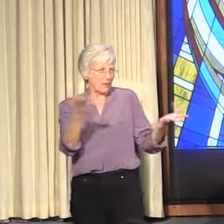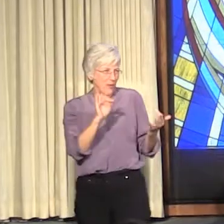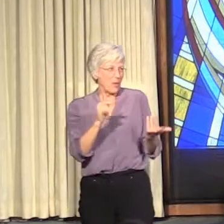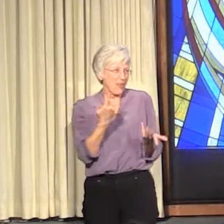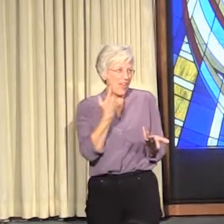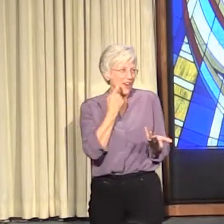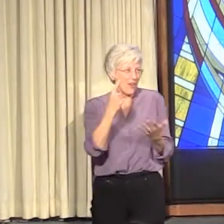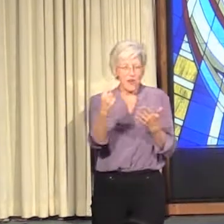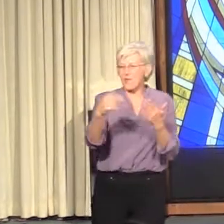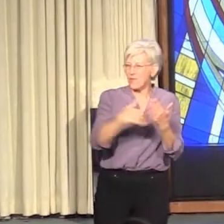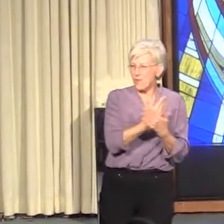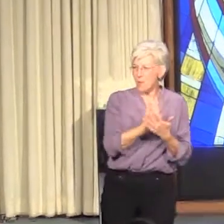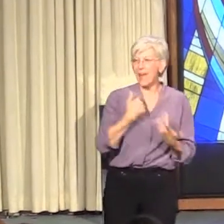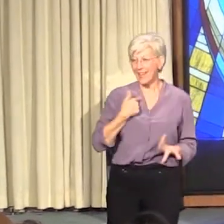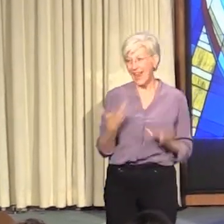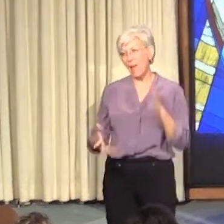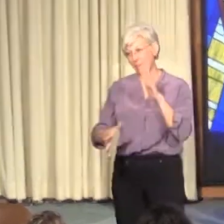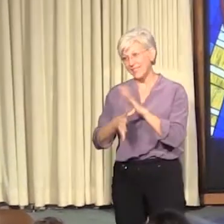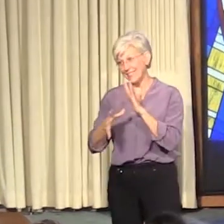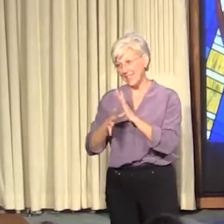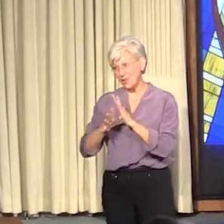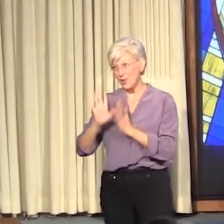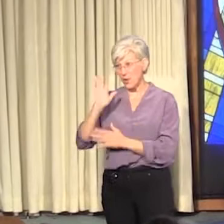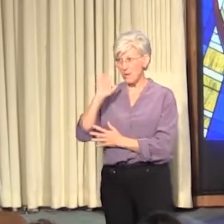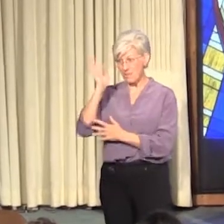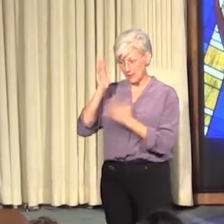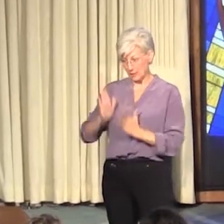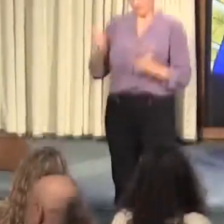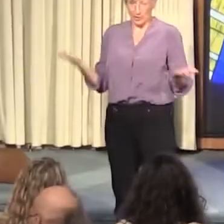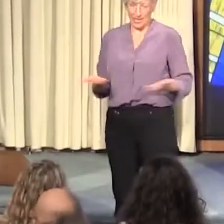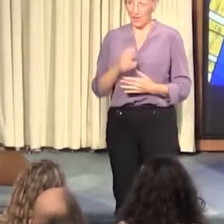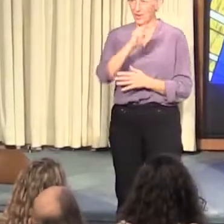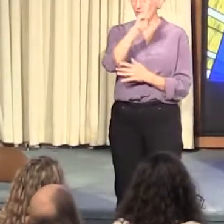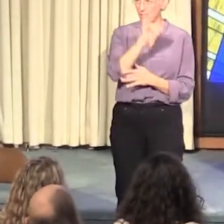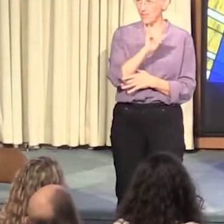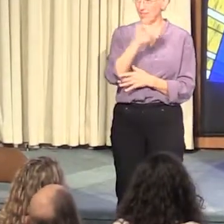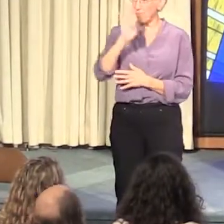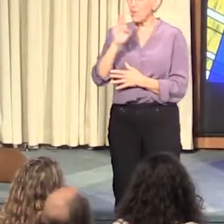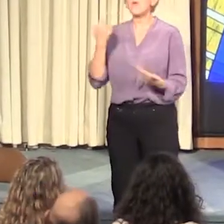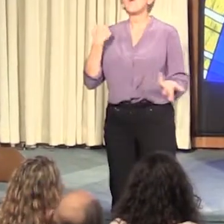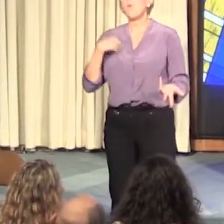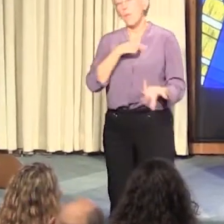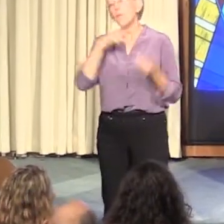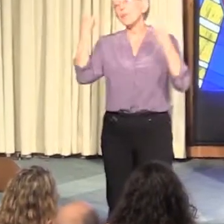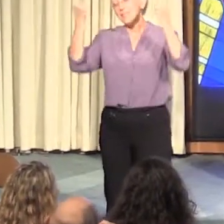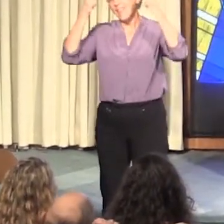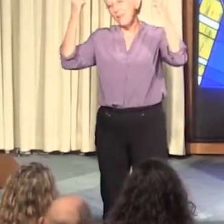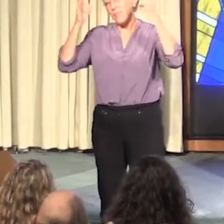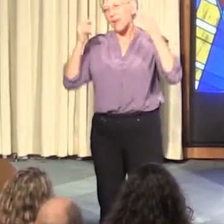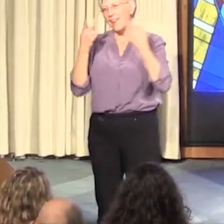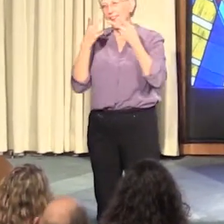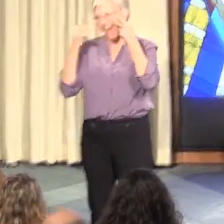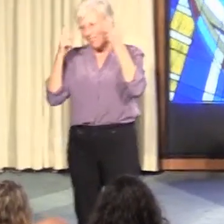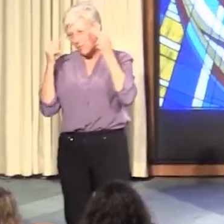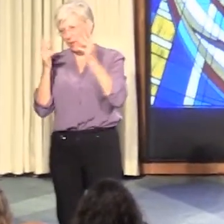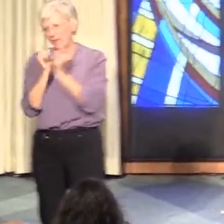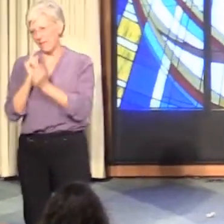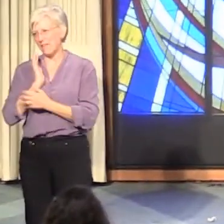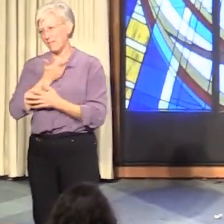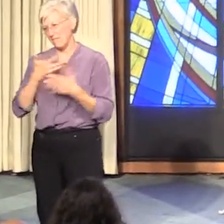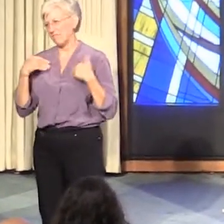And I'm the senior minister here at Unity of Birmingham. So we're celebrating Halloween with our youth today.